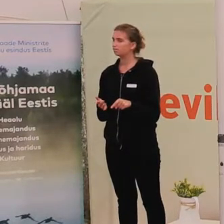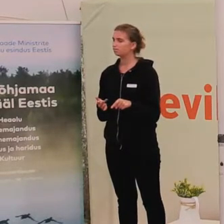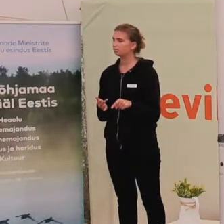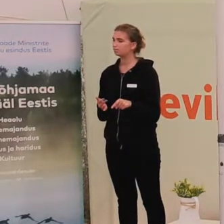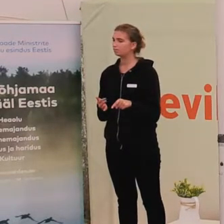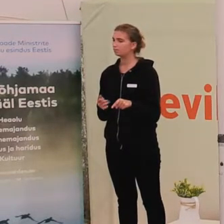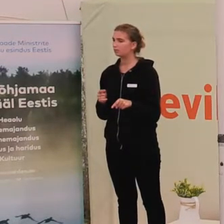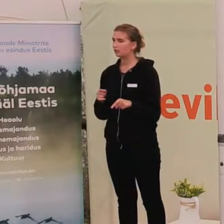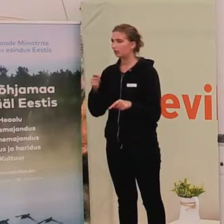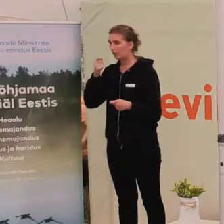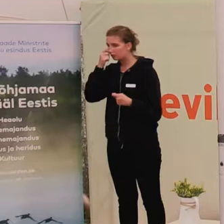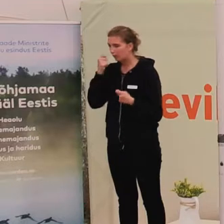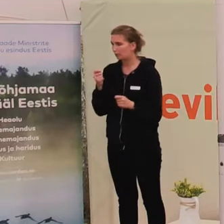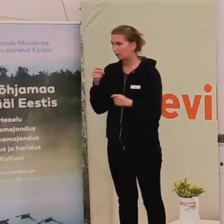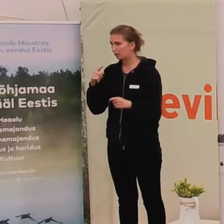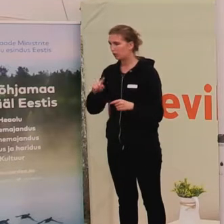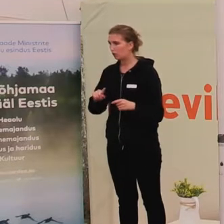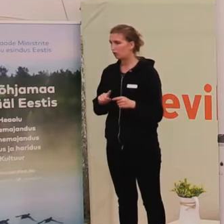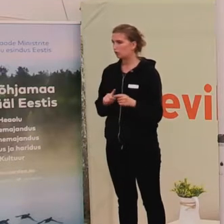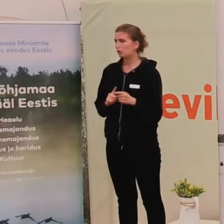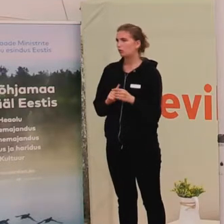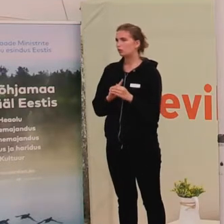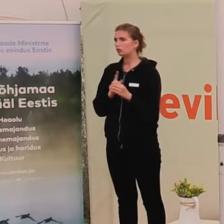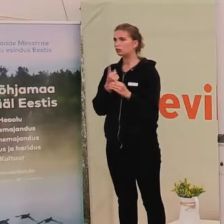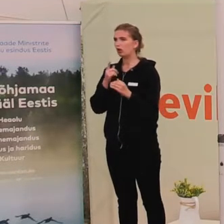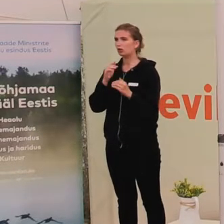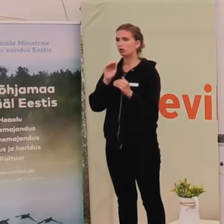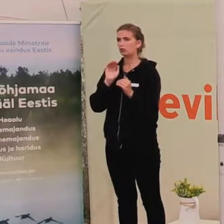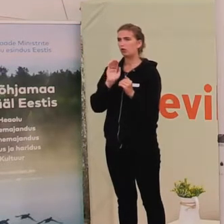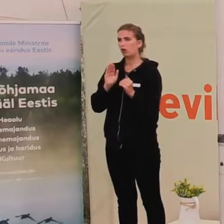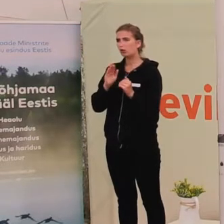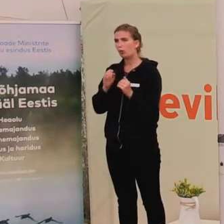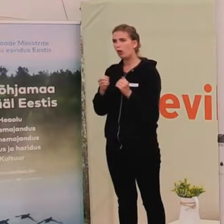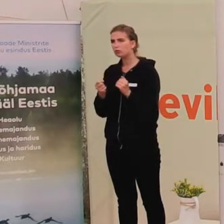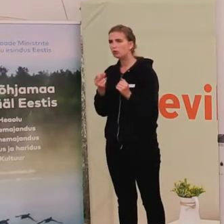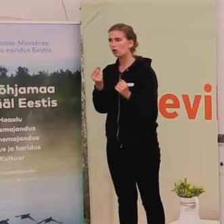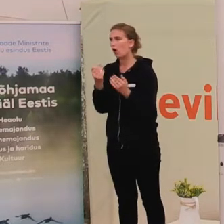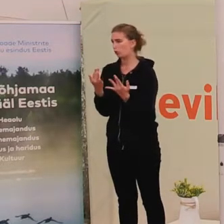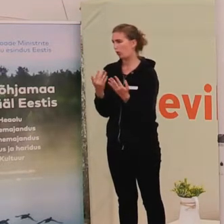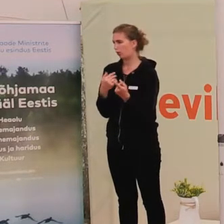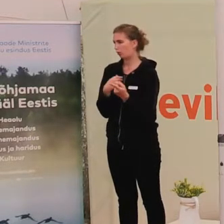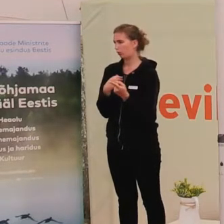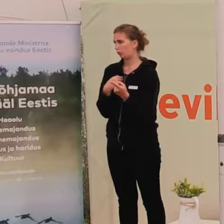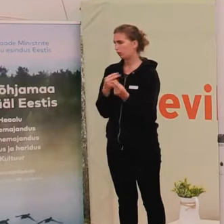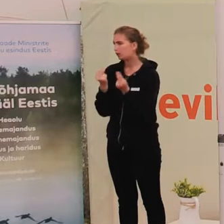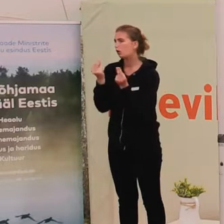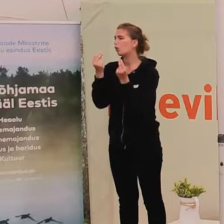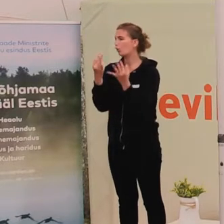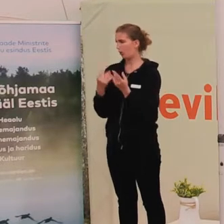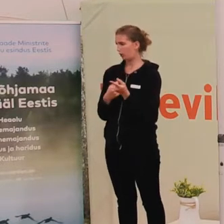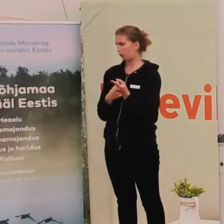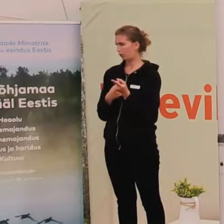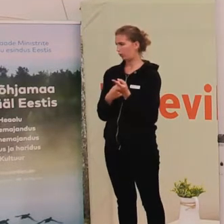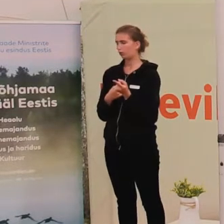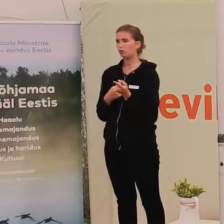is a sign of status, of social status, as long nothing changes. So we need to somehow